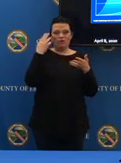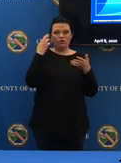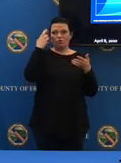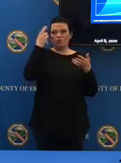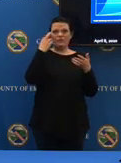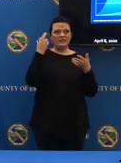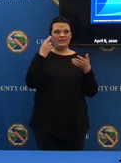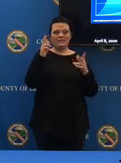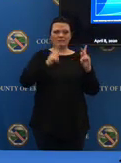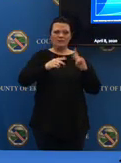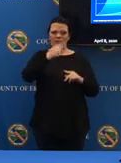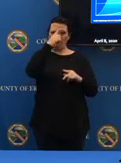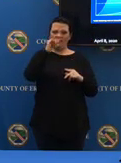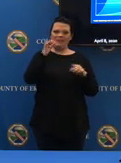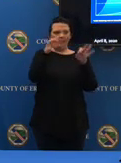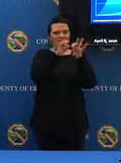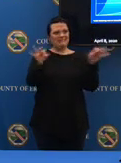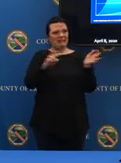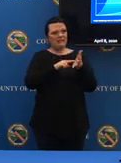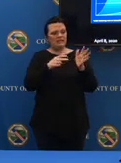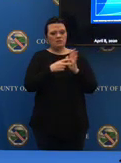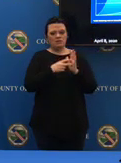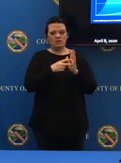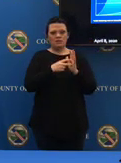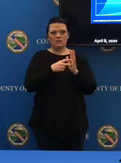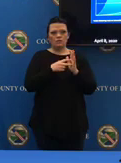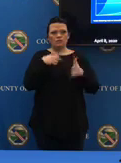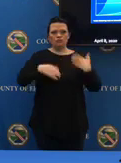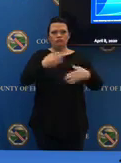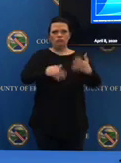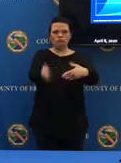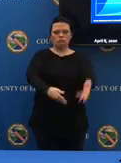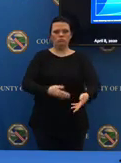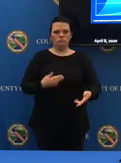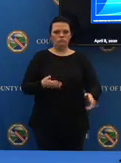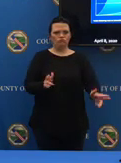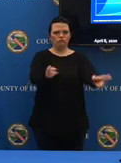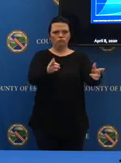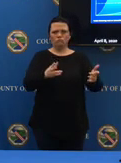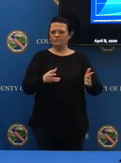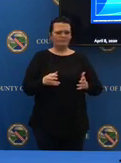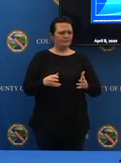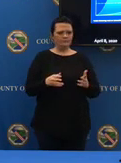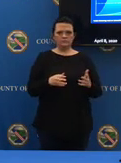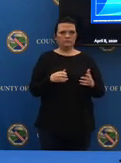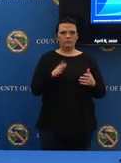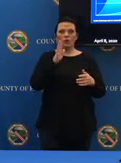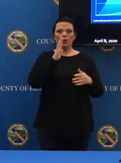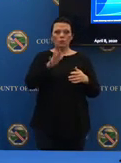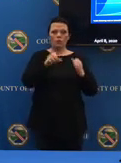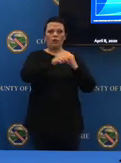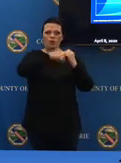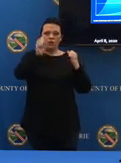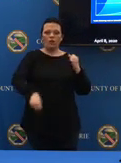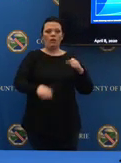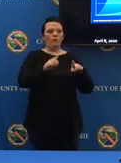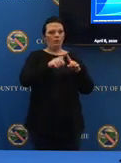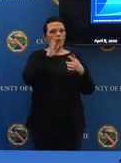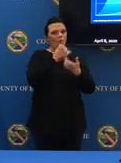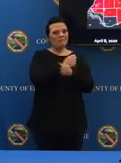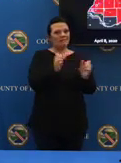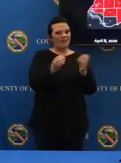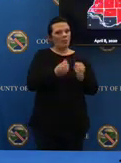flattening the curve meant that we just move things quicker. That's not the case. It'll take a little longer, but it'll save lives as a result